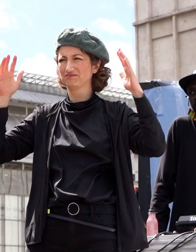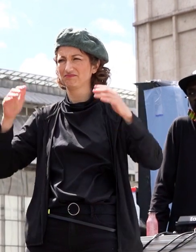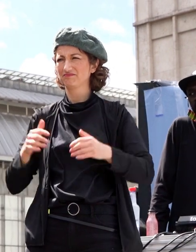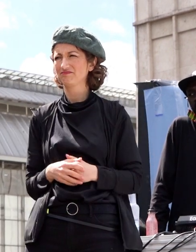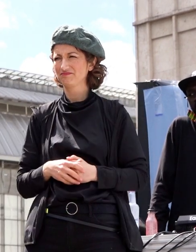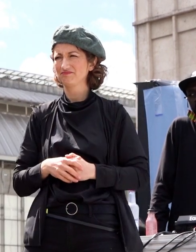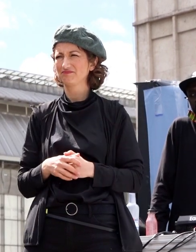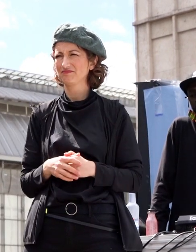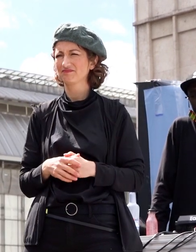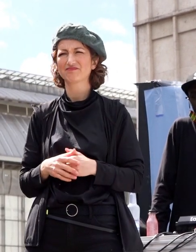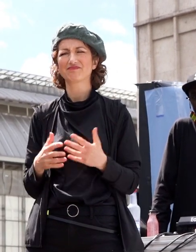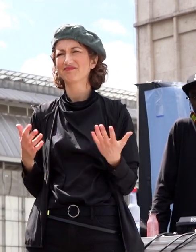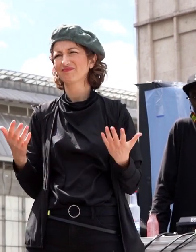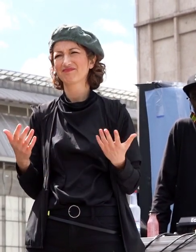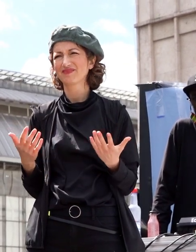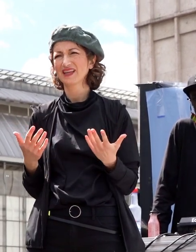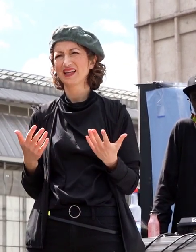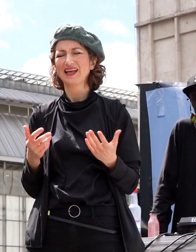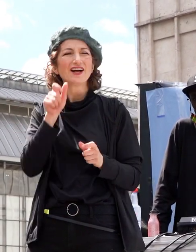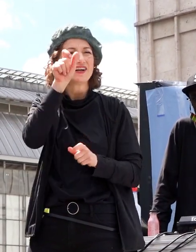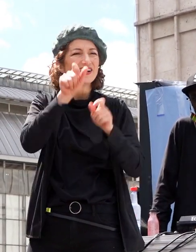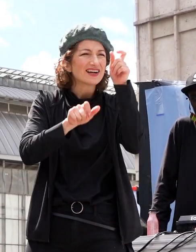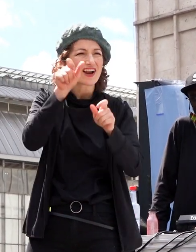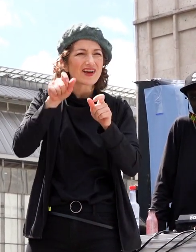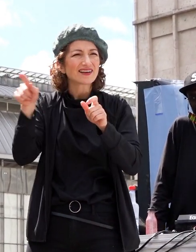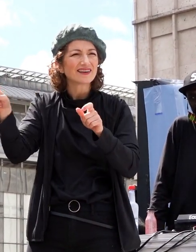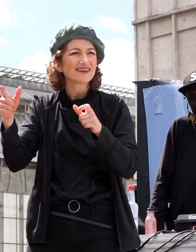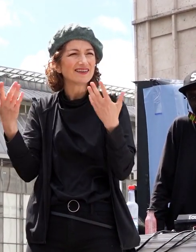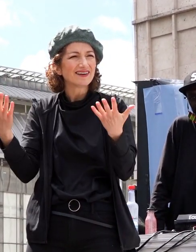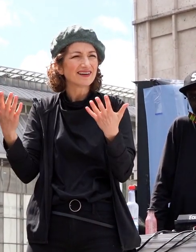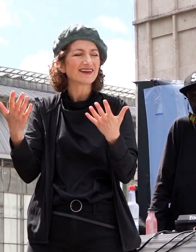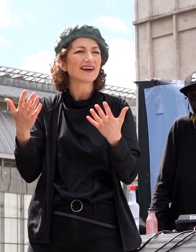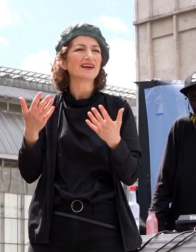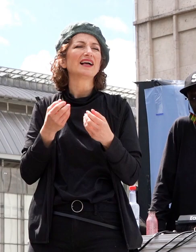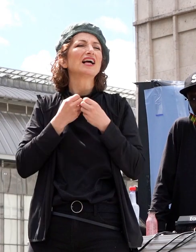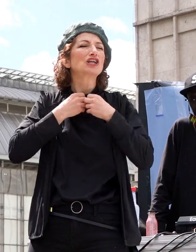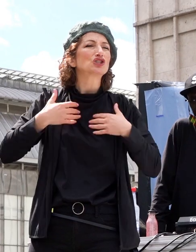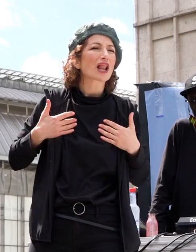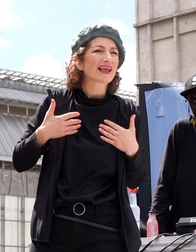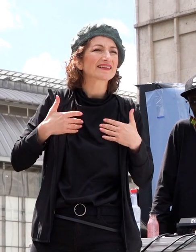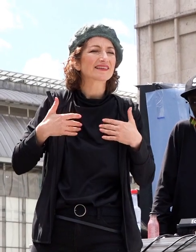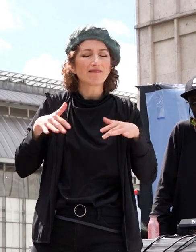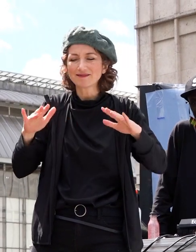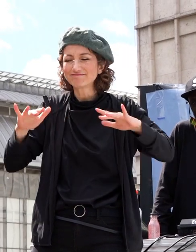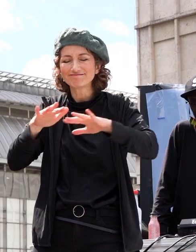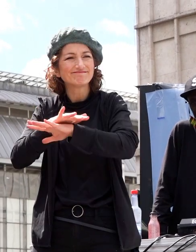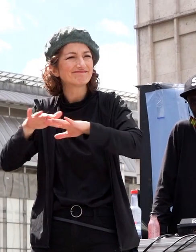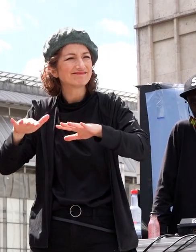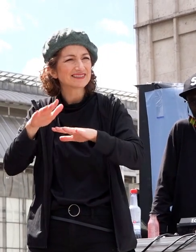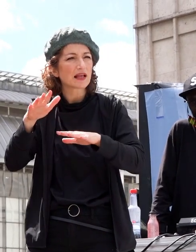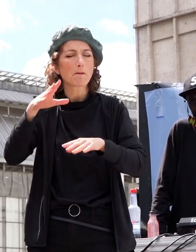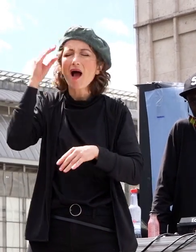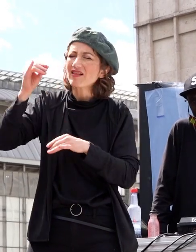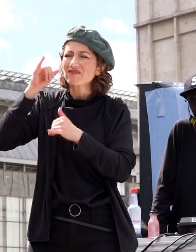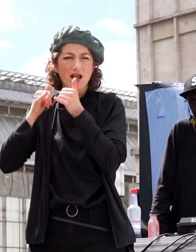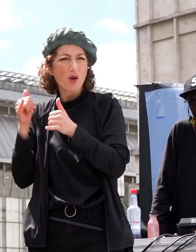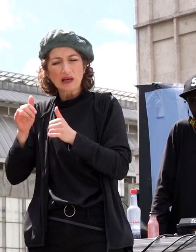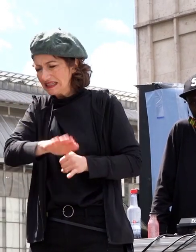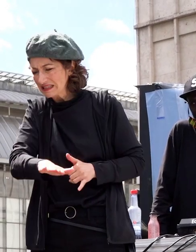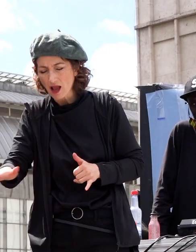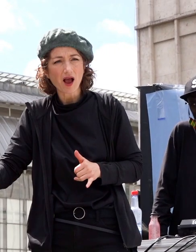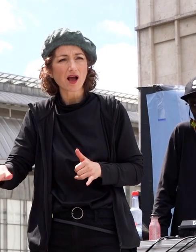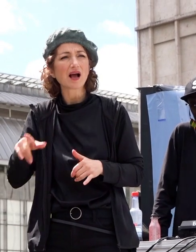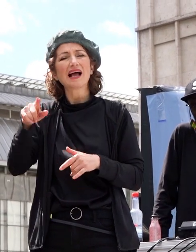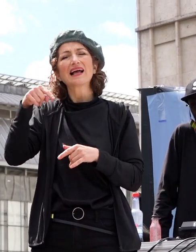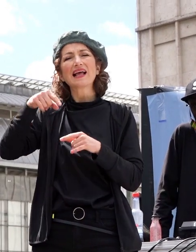If gender-fluid people, men, women, and children, are sold in Libya, they are